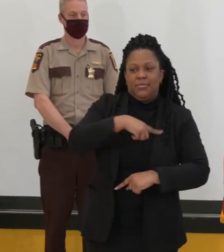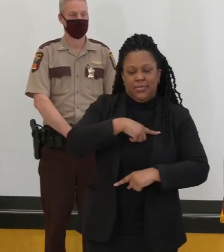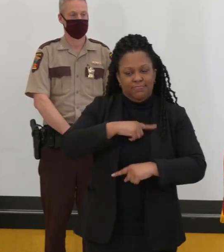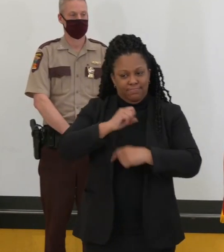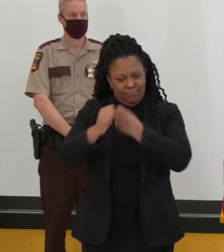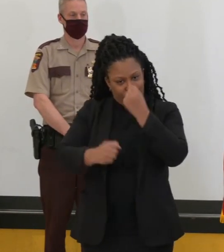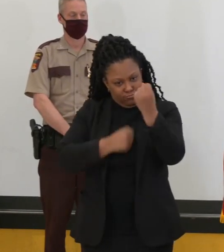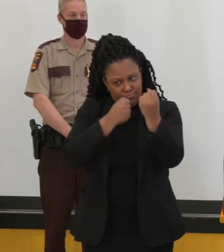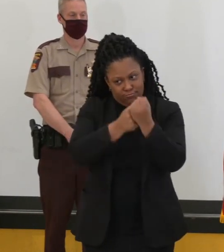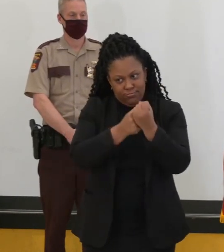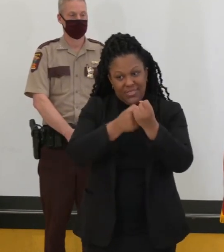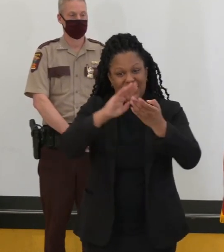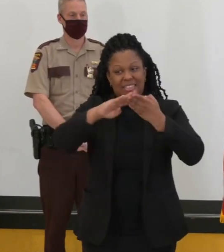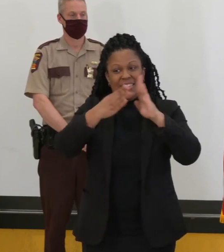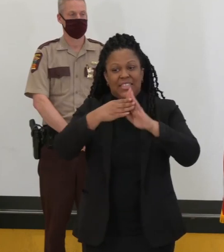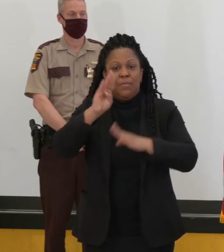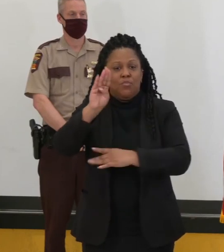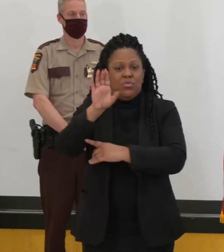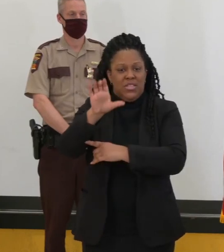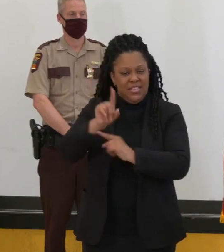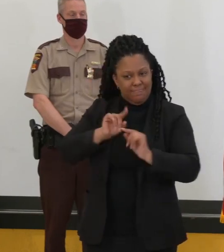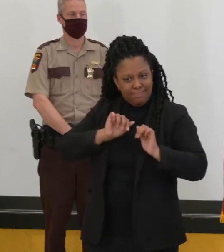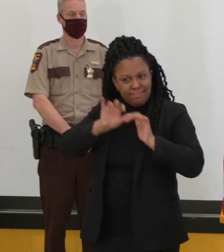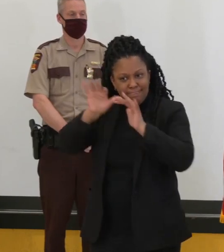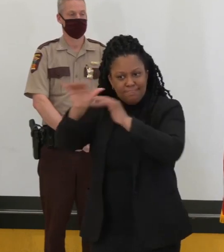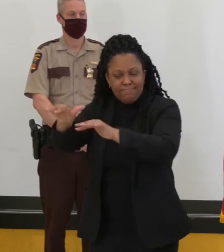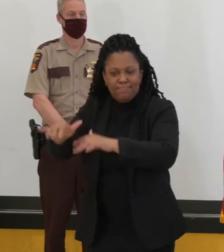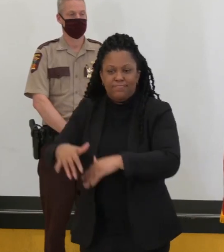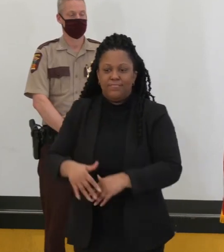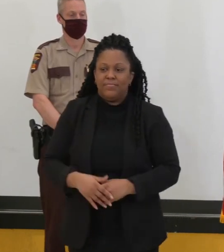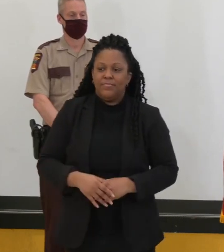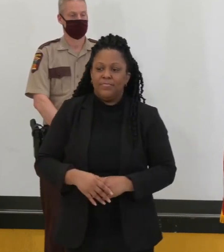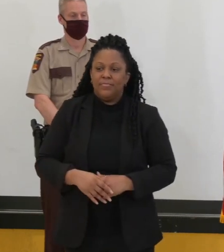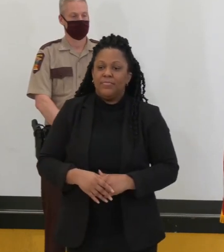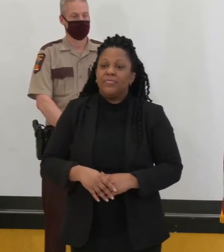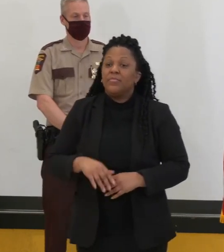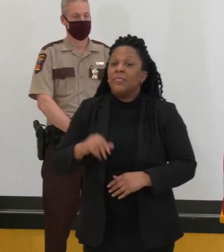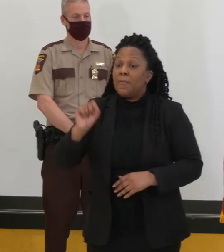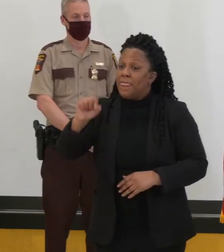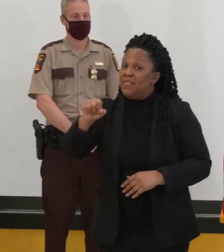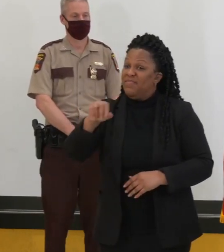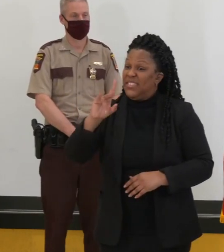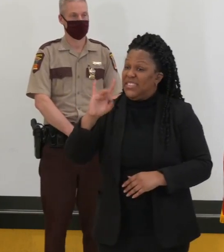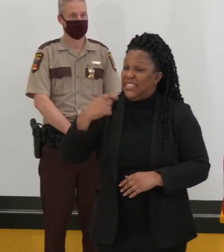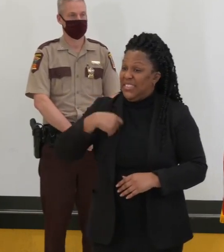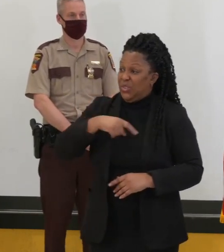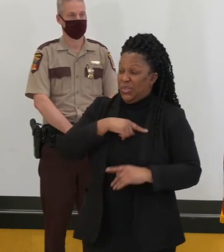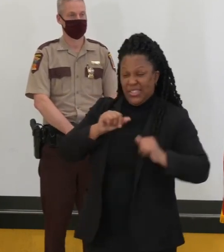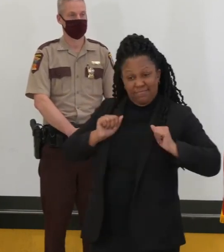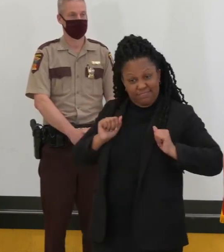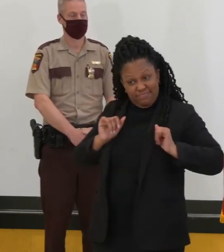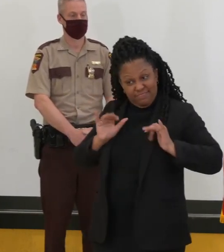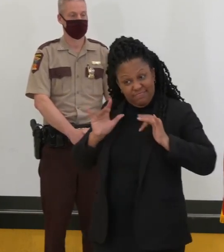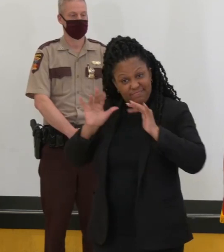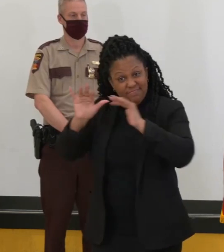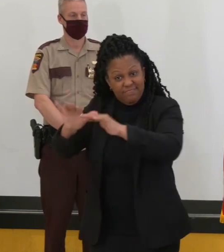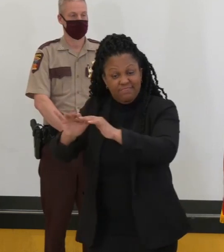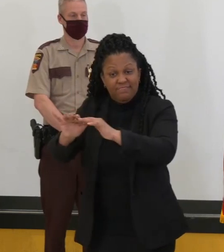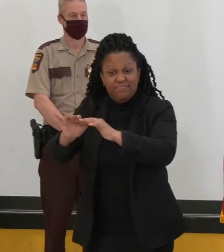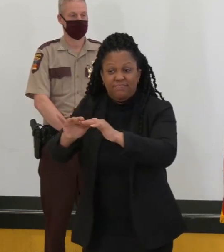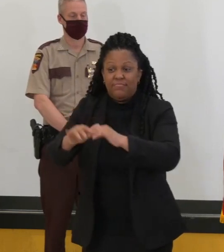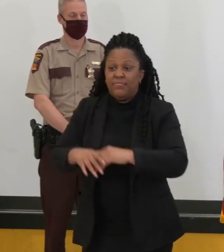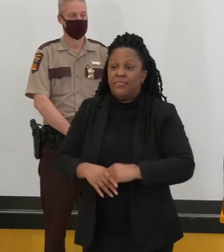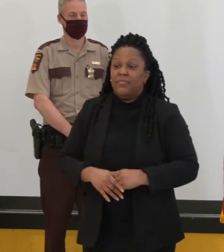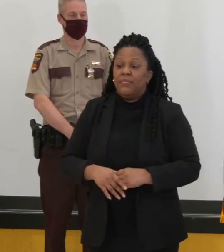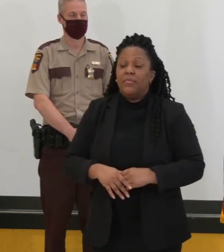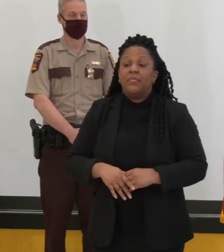did with approximately 100 Minnesota National Guard members, who helped to secure the police department headquarters and support them